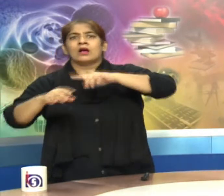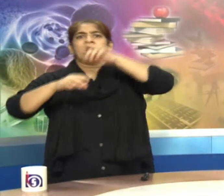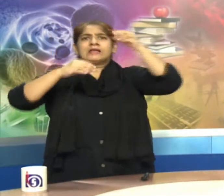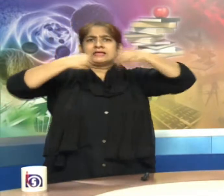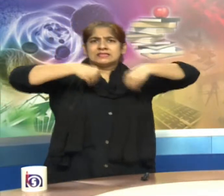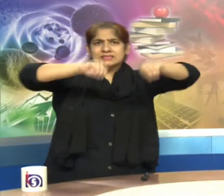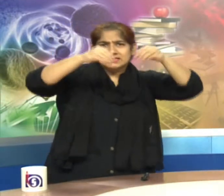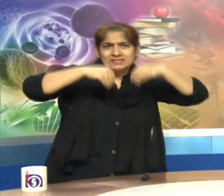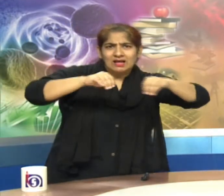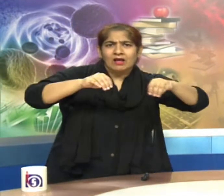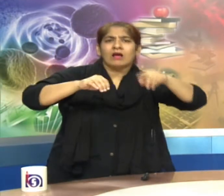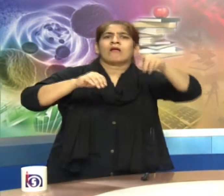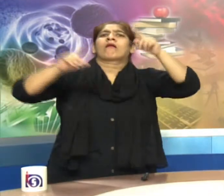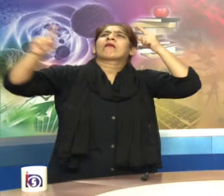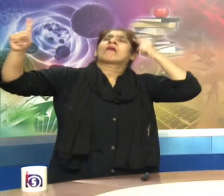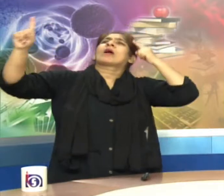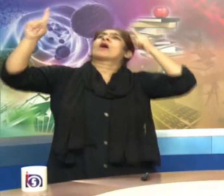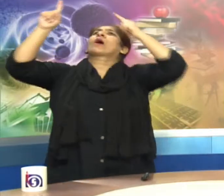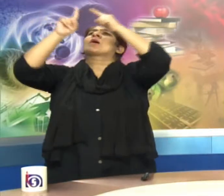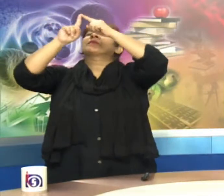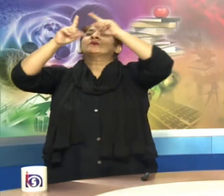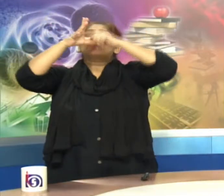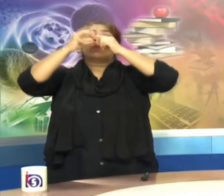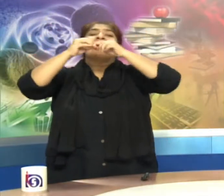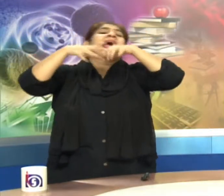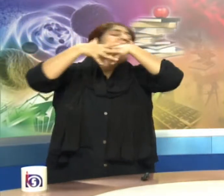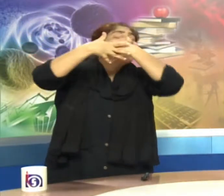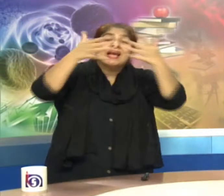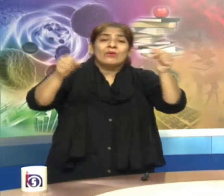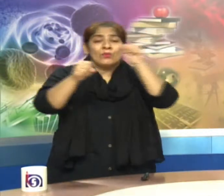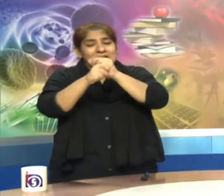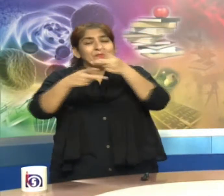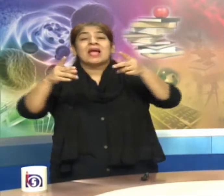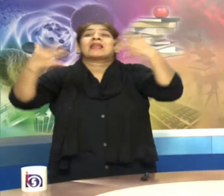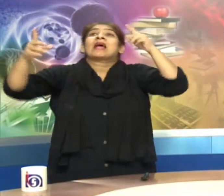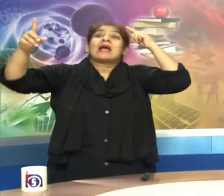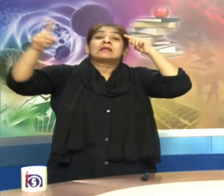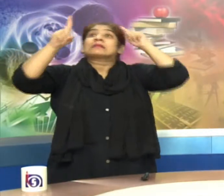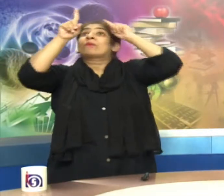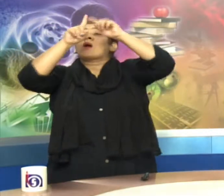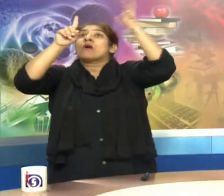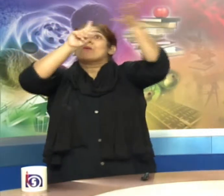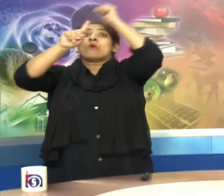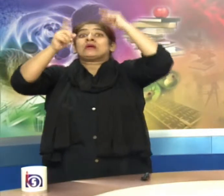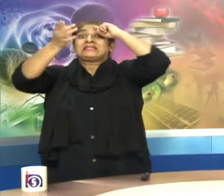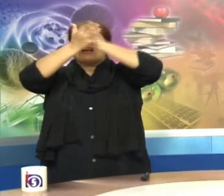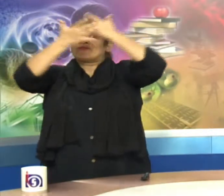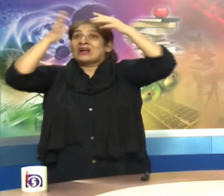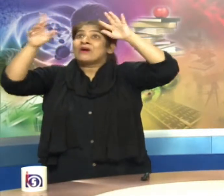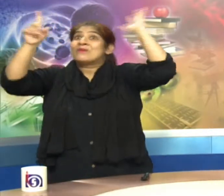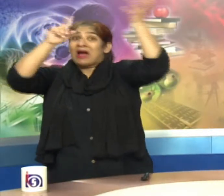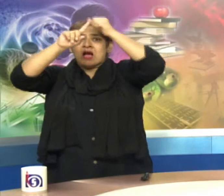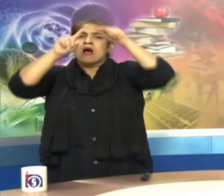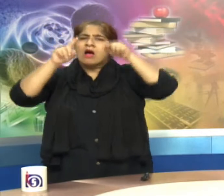is about the sales promotion. What are the objectives of sale promotion?